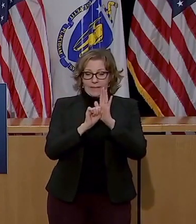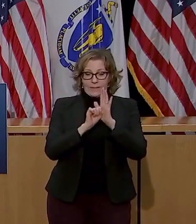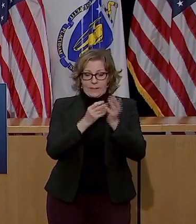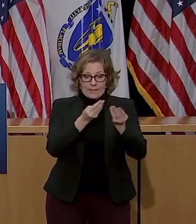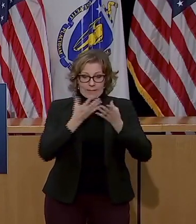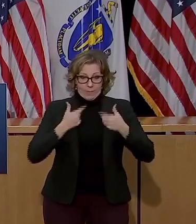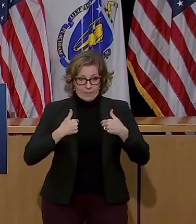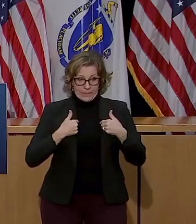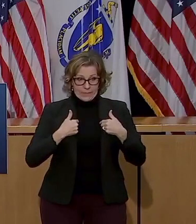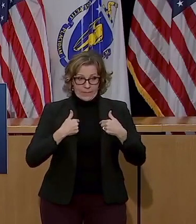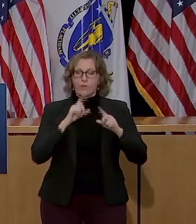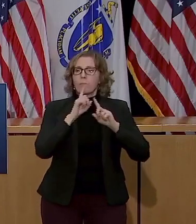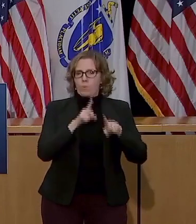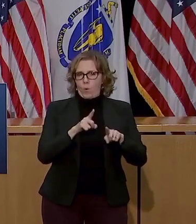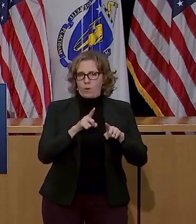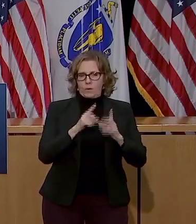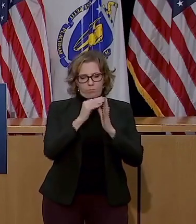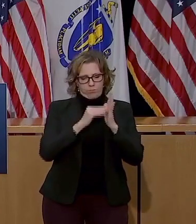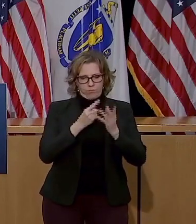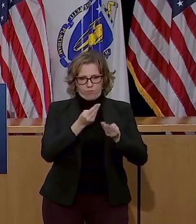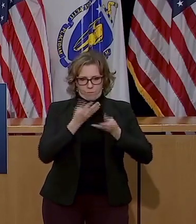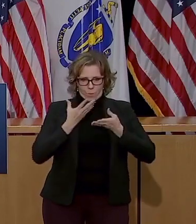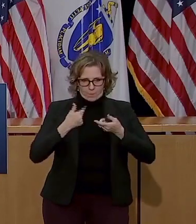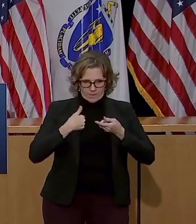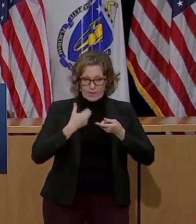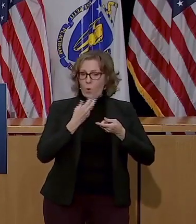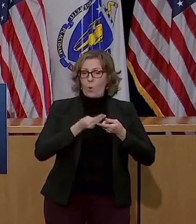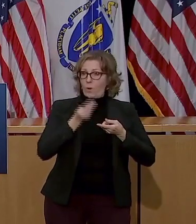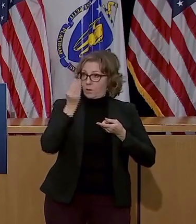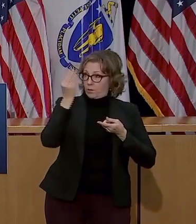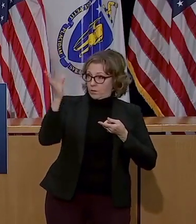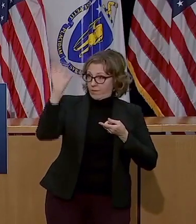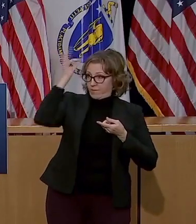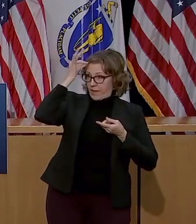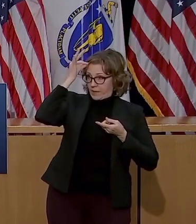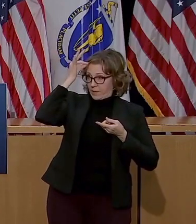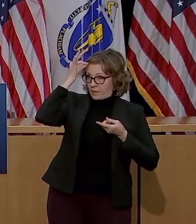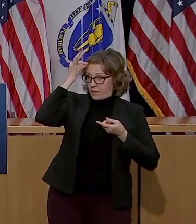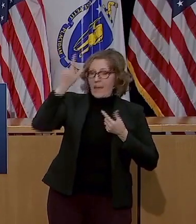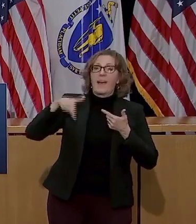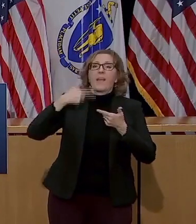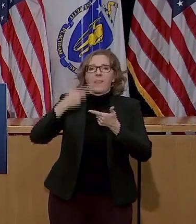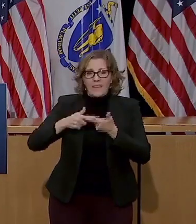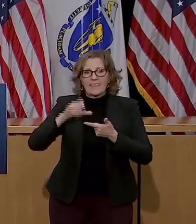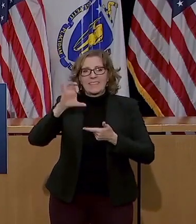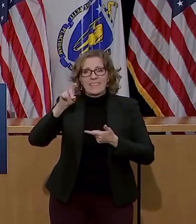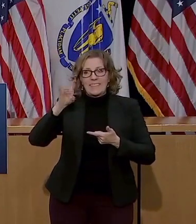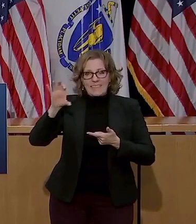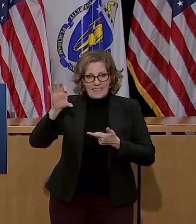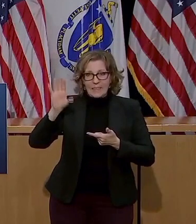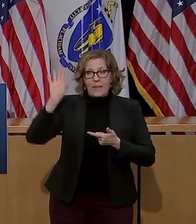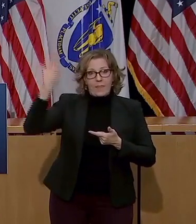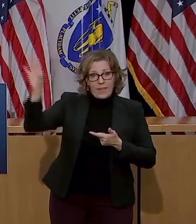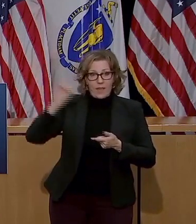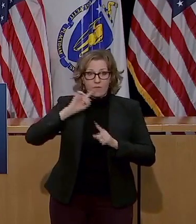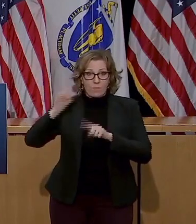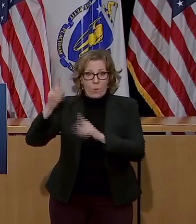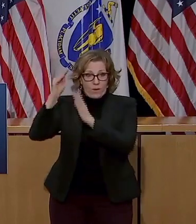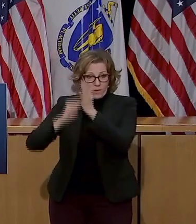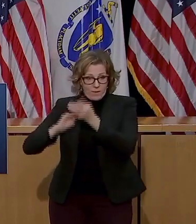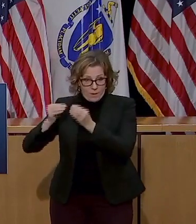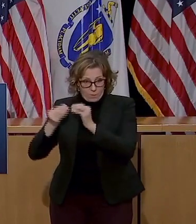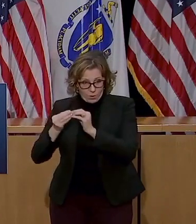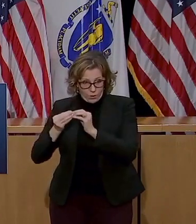me or to the federal government and what eventually lands in the CDC reports, which is where most of the national